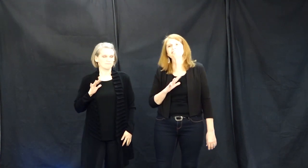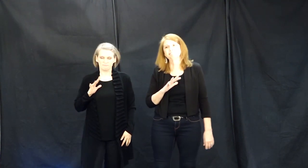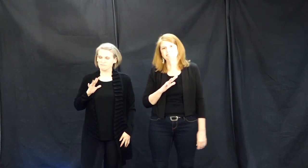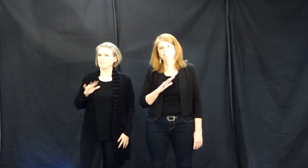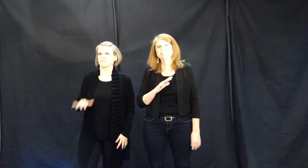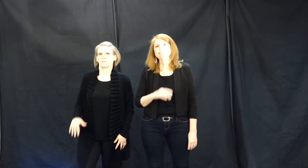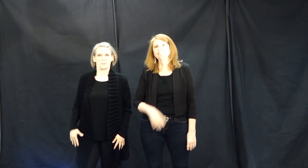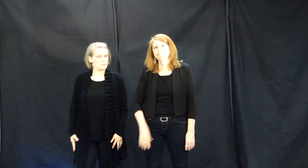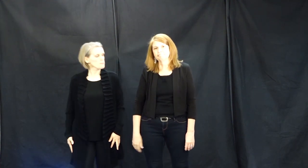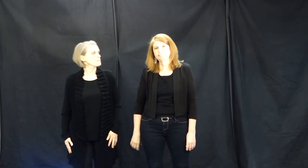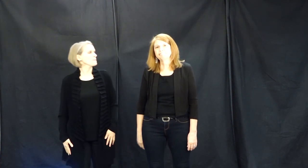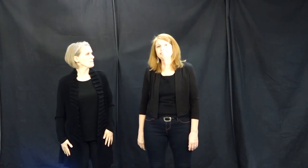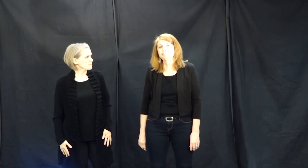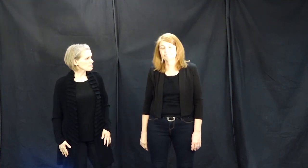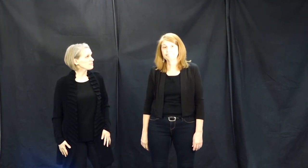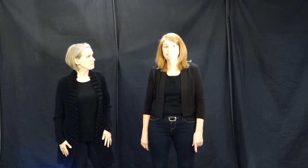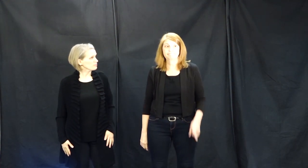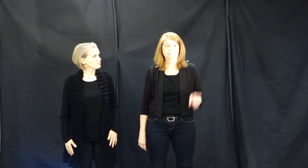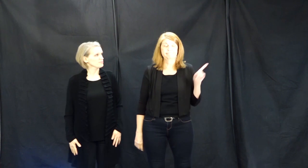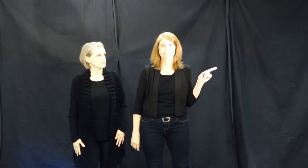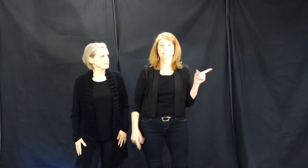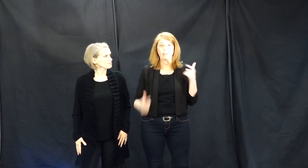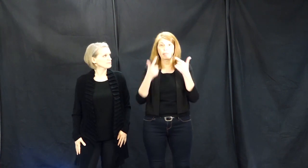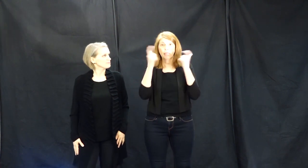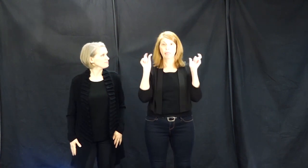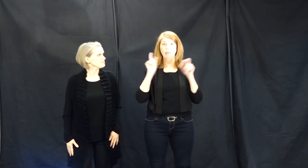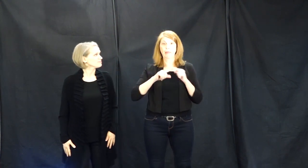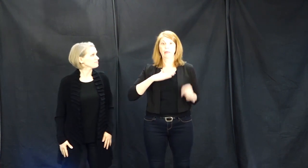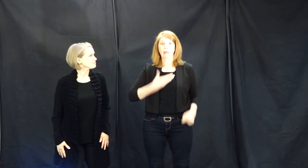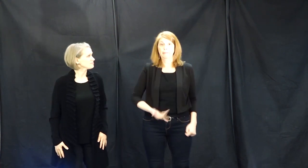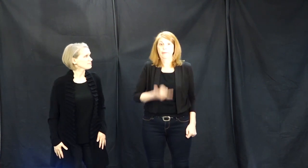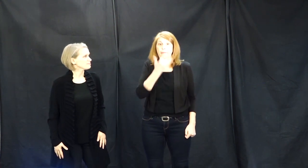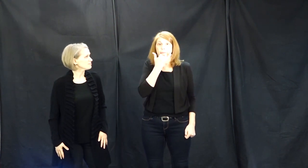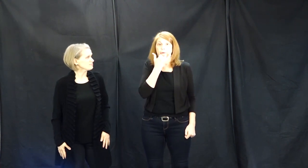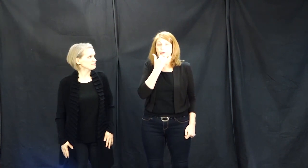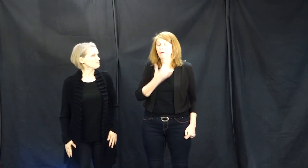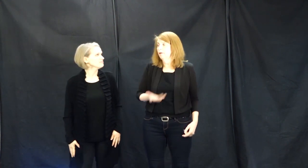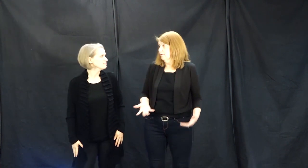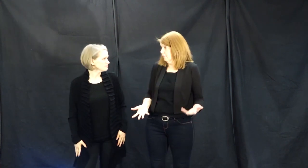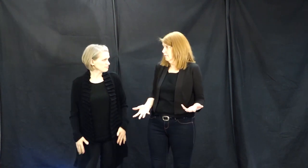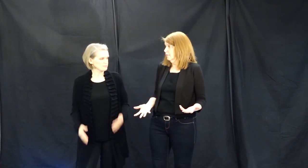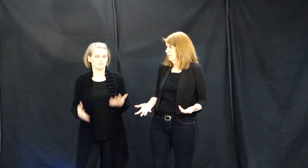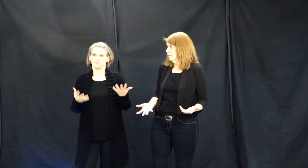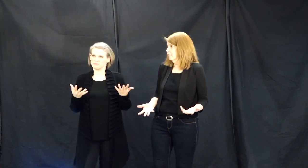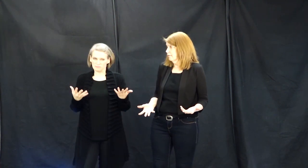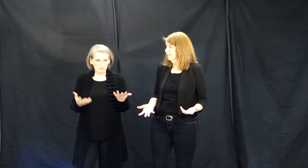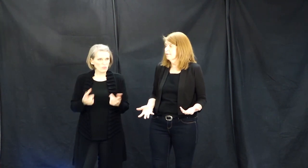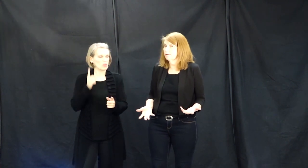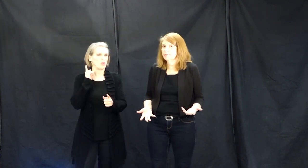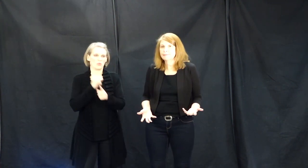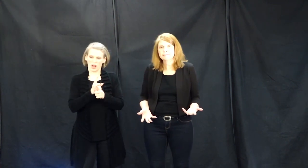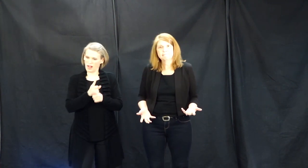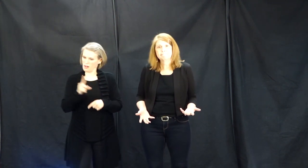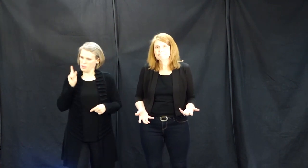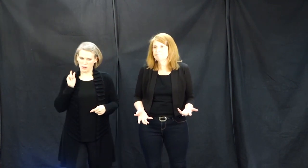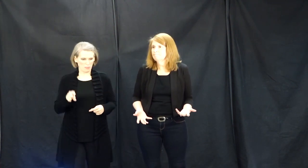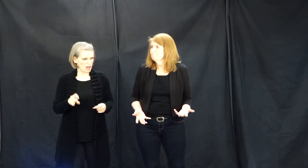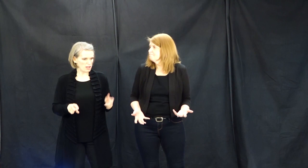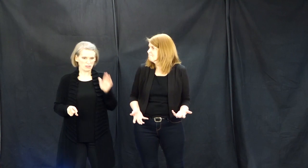nice. The emperor has no clothes. We won't be invisible, we